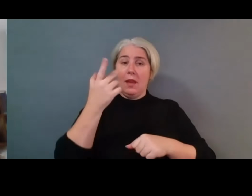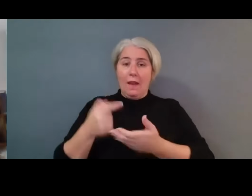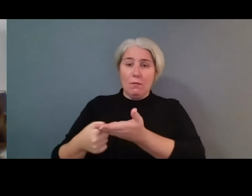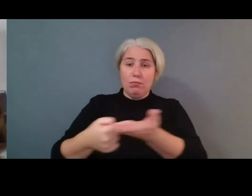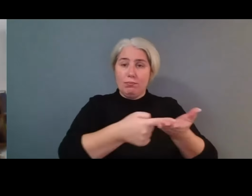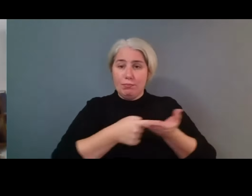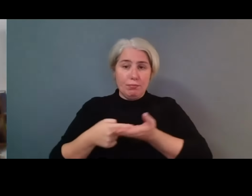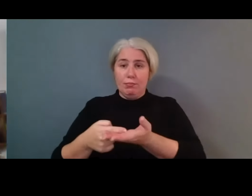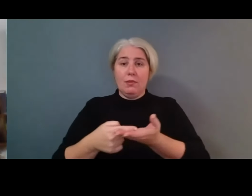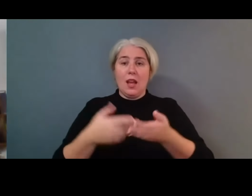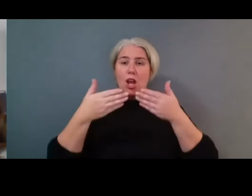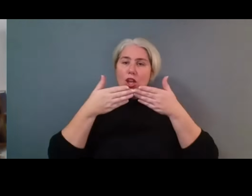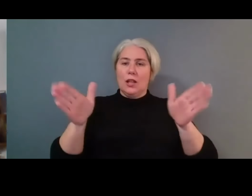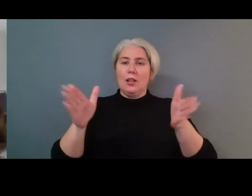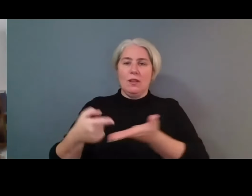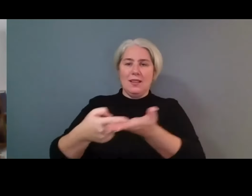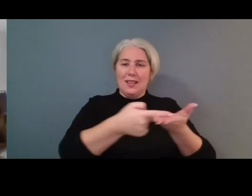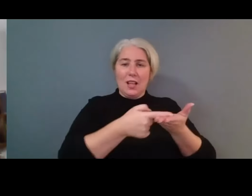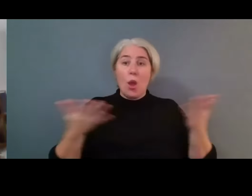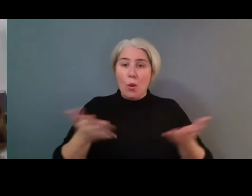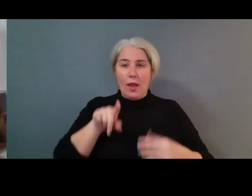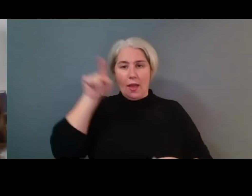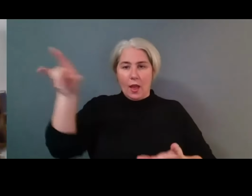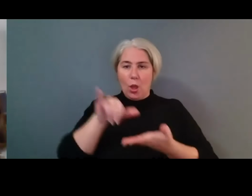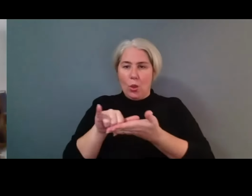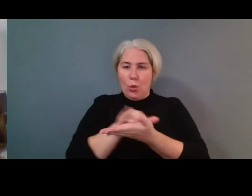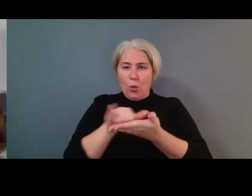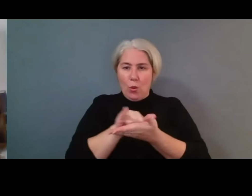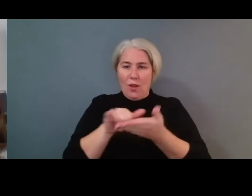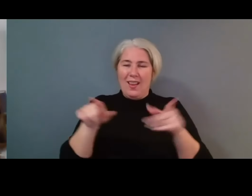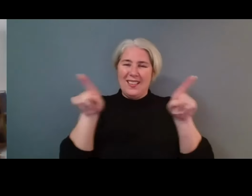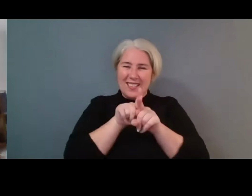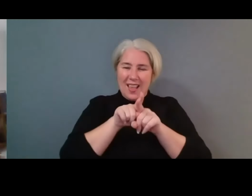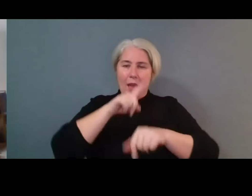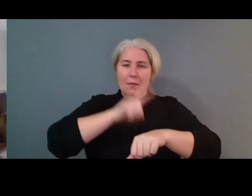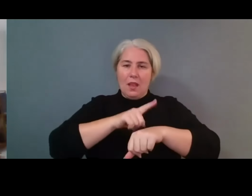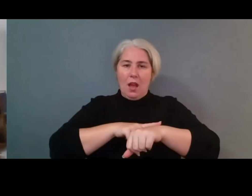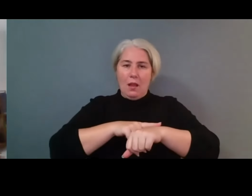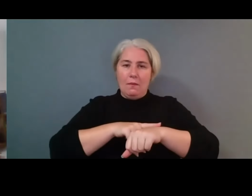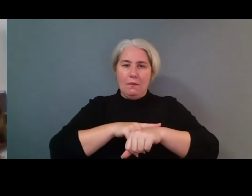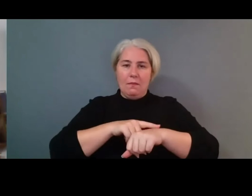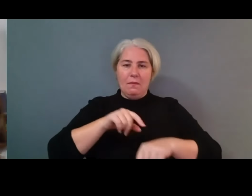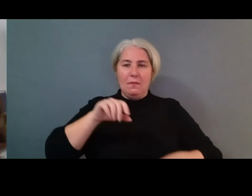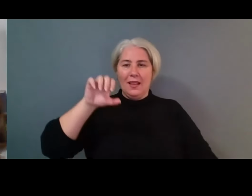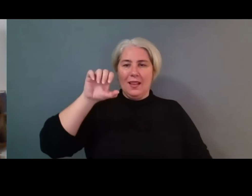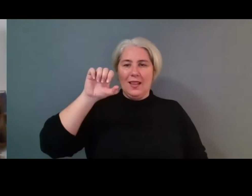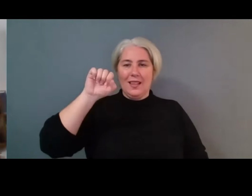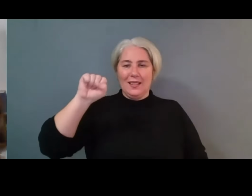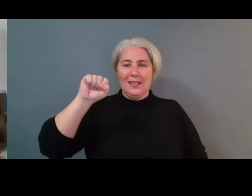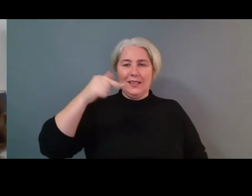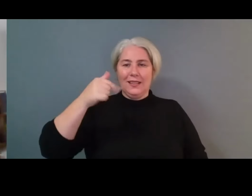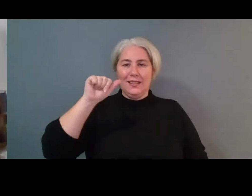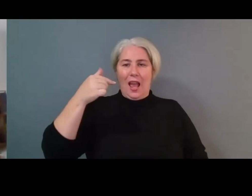York alongside the State Party Conference. And then in that general day of